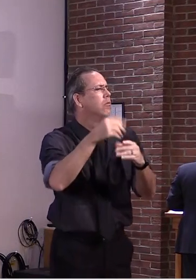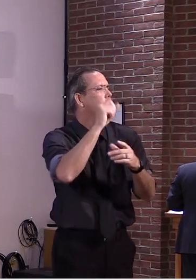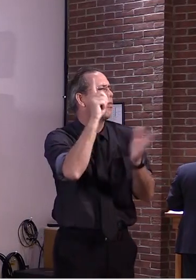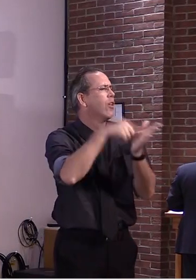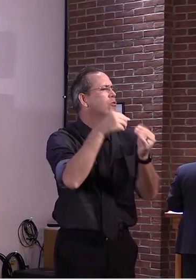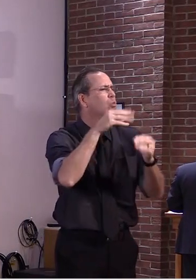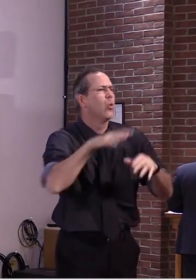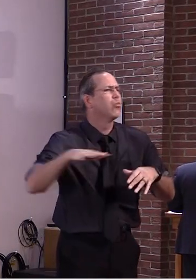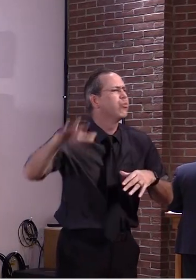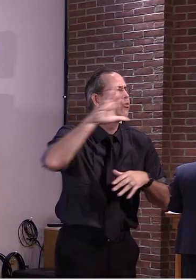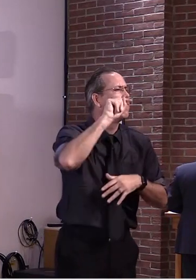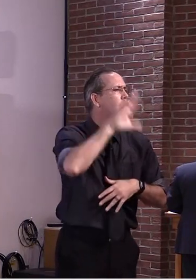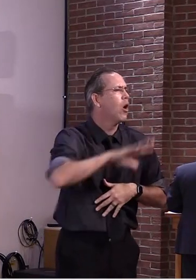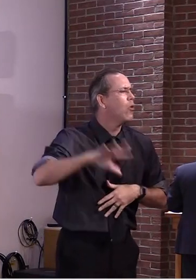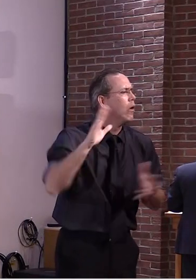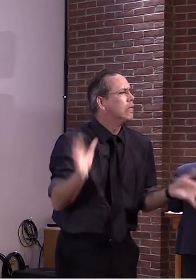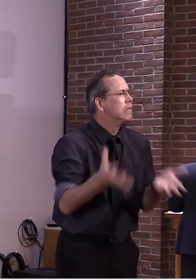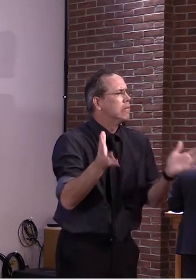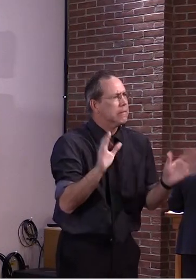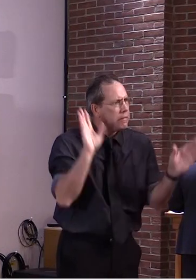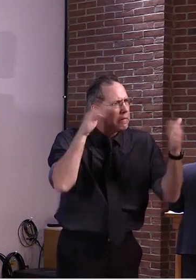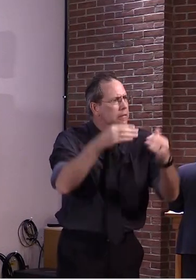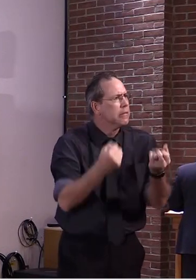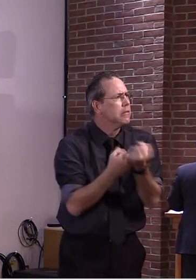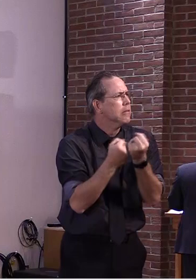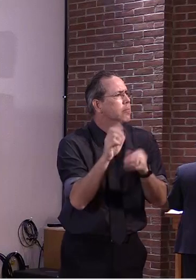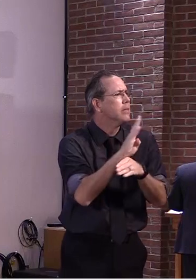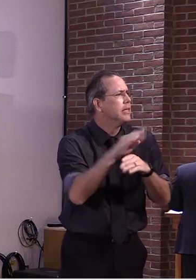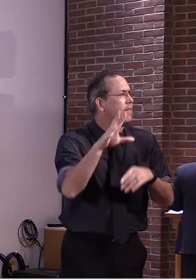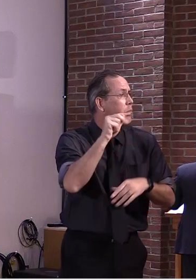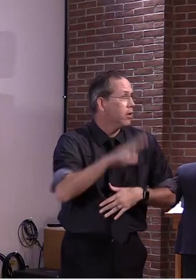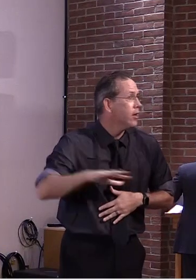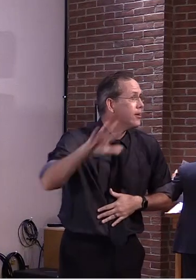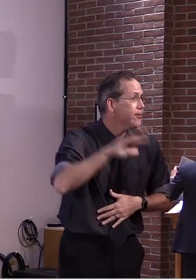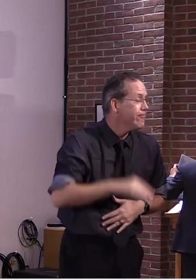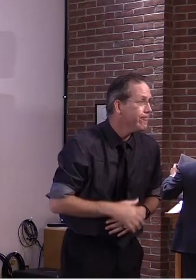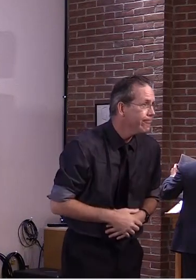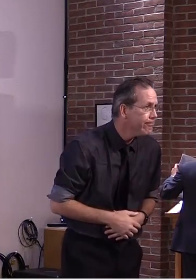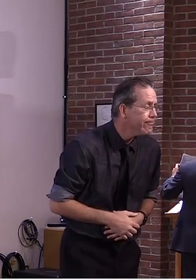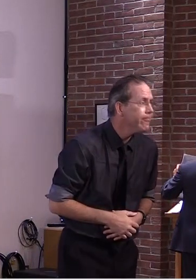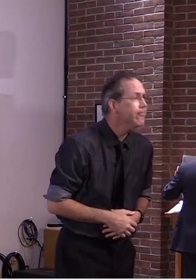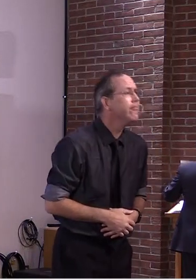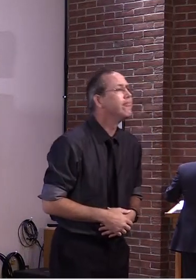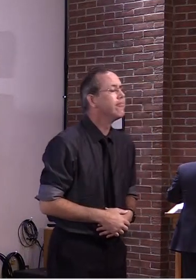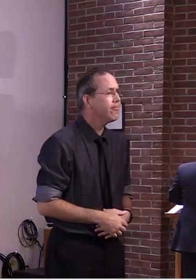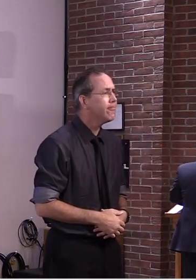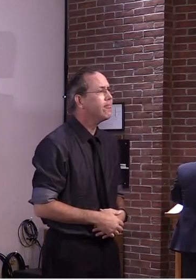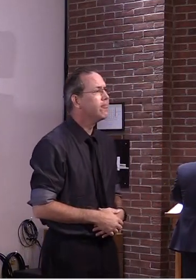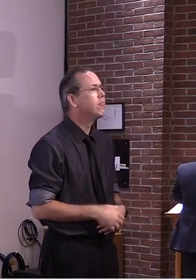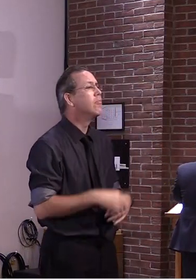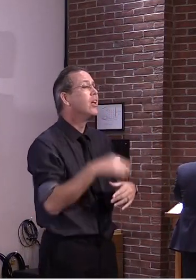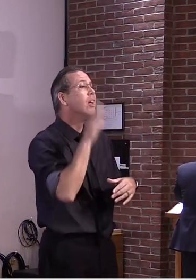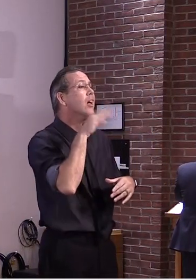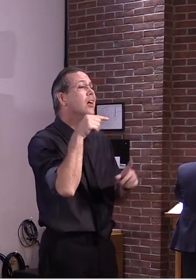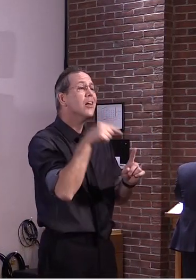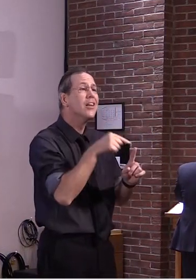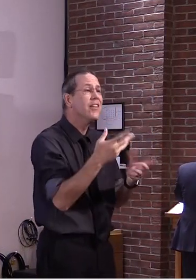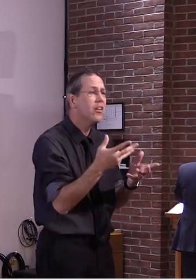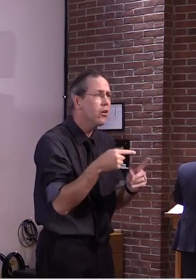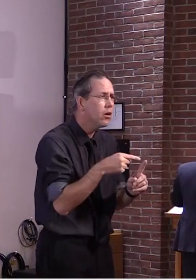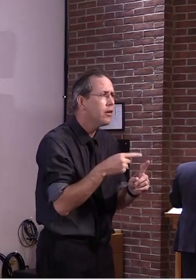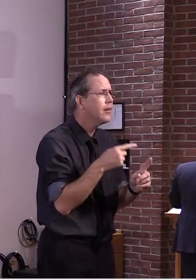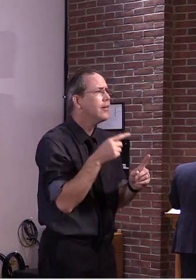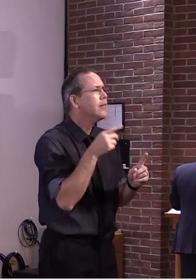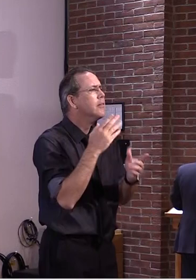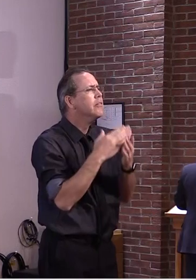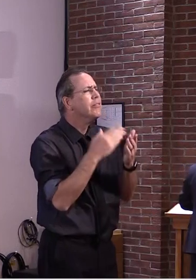injecting $500,000 of federal relief funds into our local businesses across the state. And while it's not nearly enough,